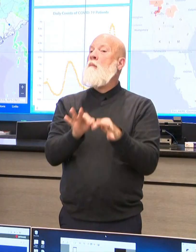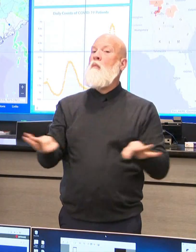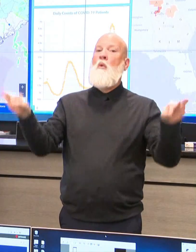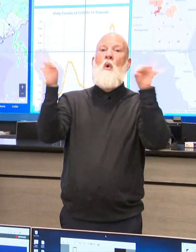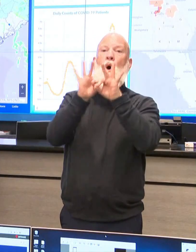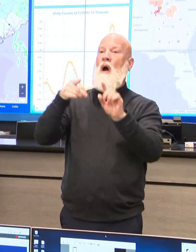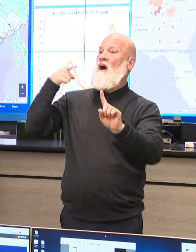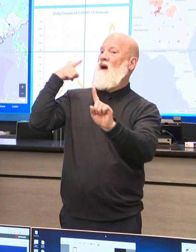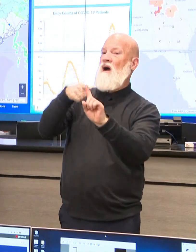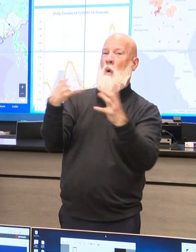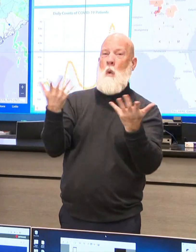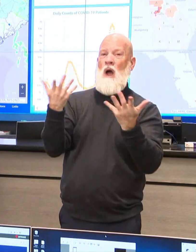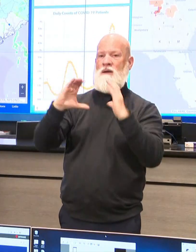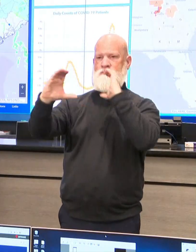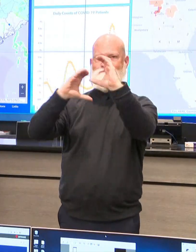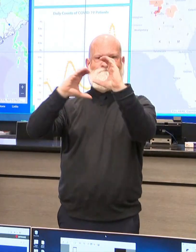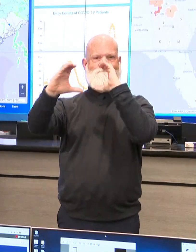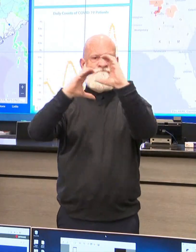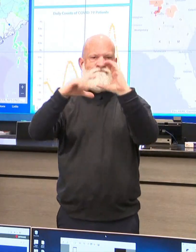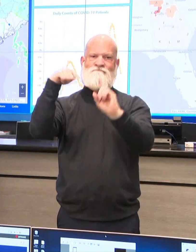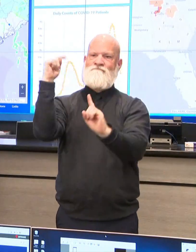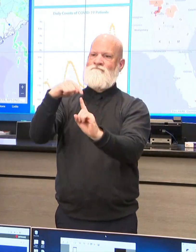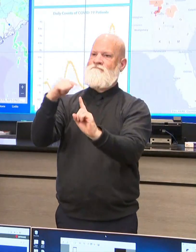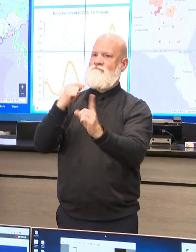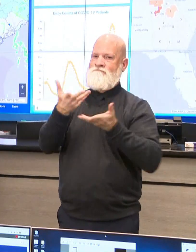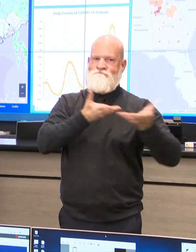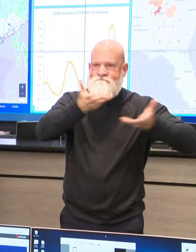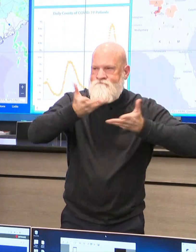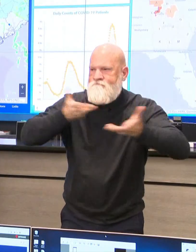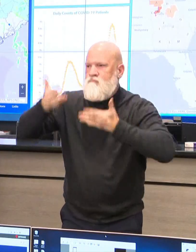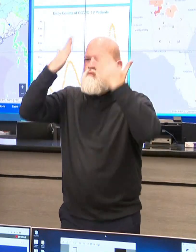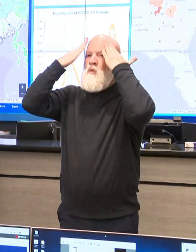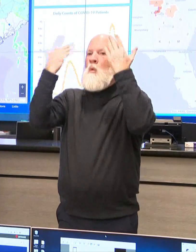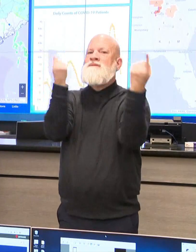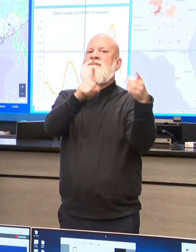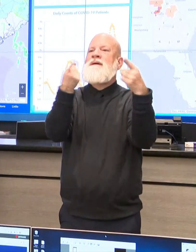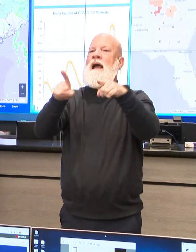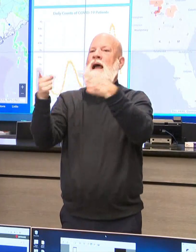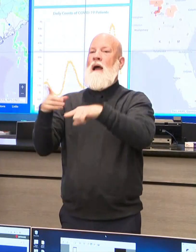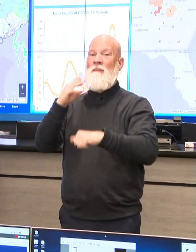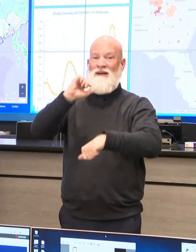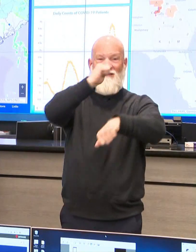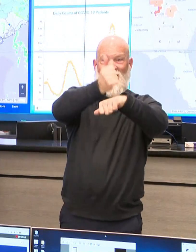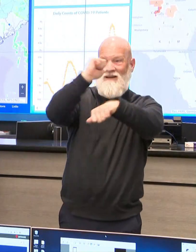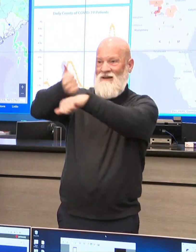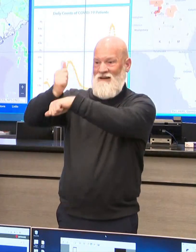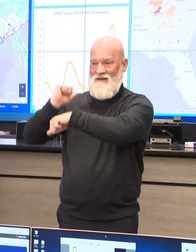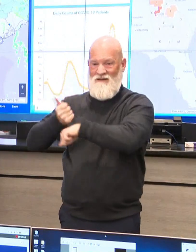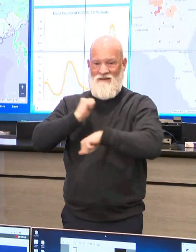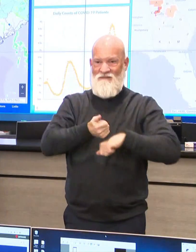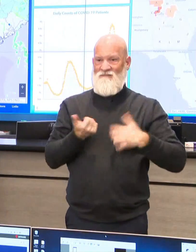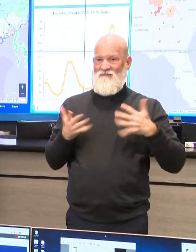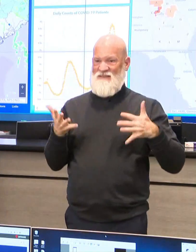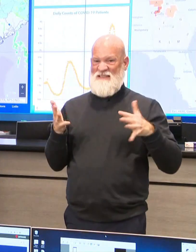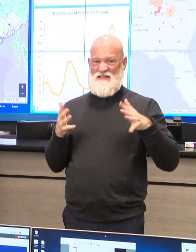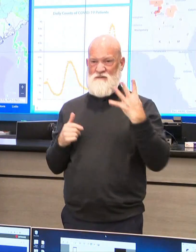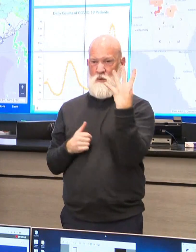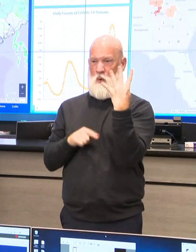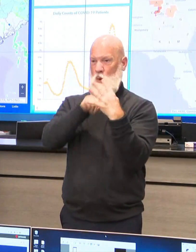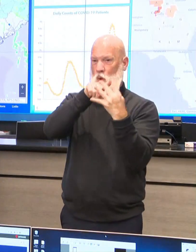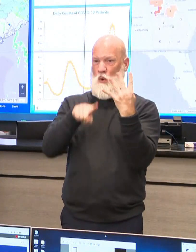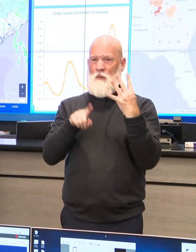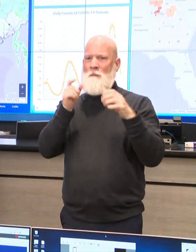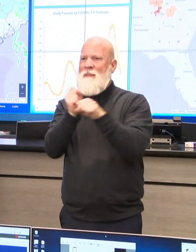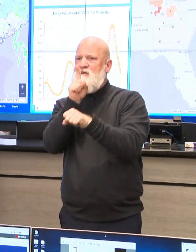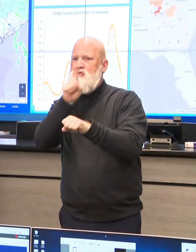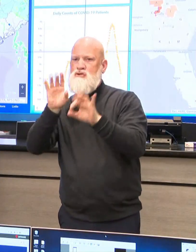sites up is they're essentially cookie cutter. Other than the building itself and maybe the location, the style of setup and the